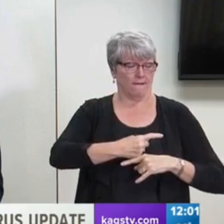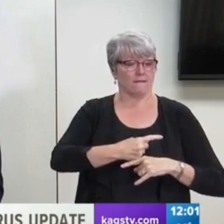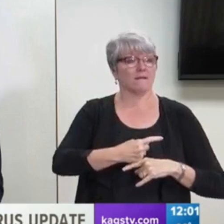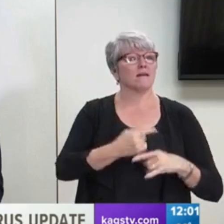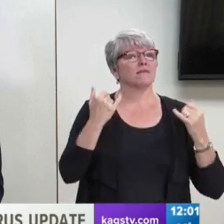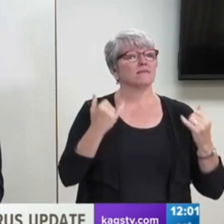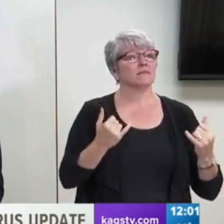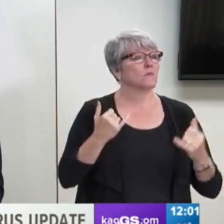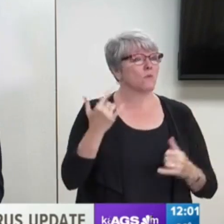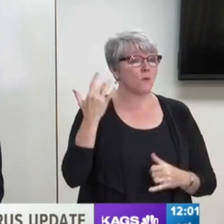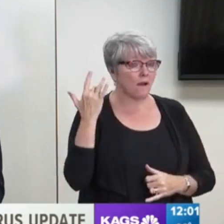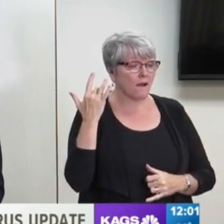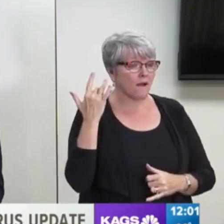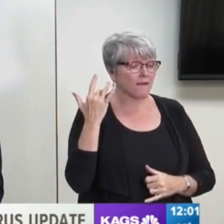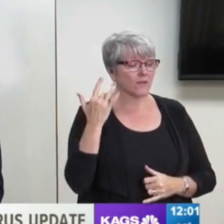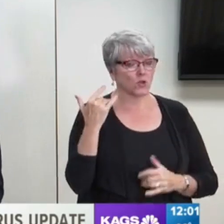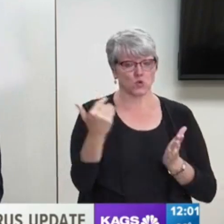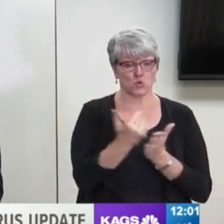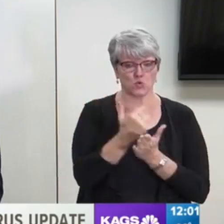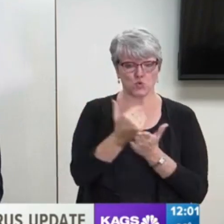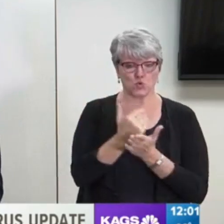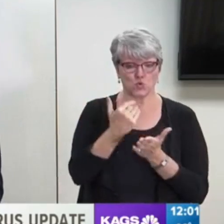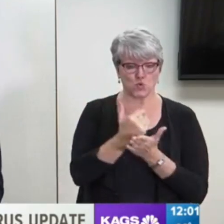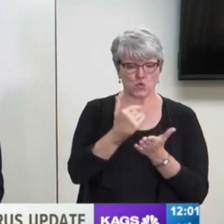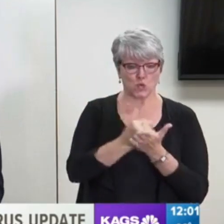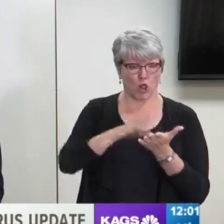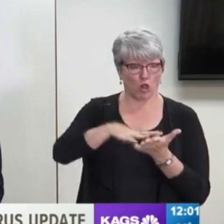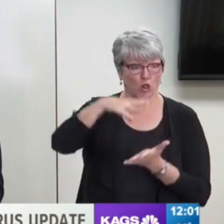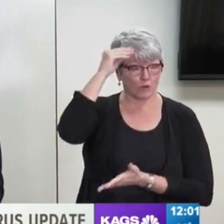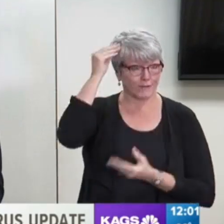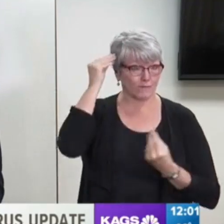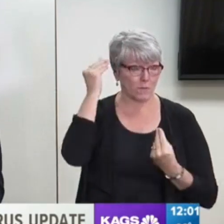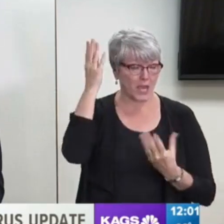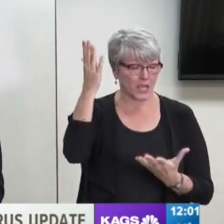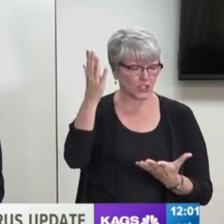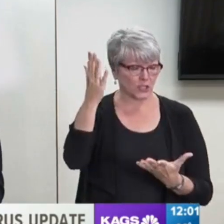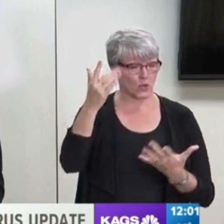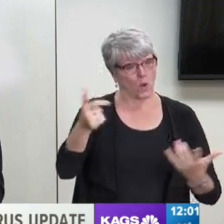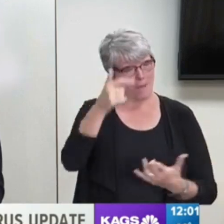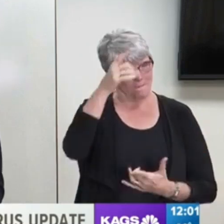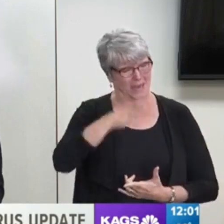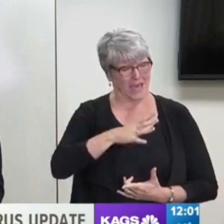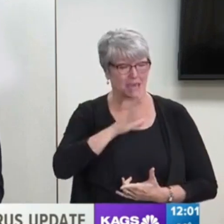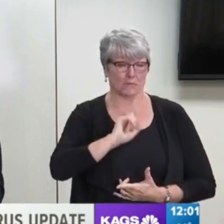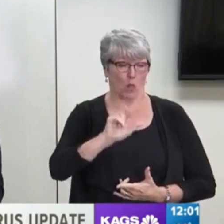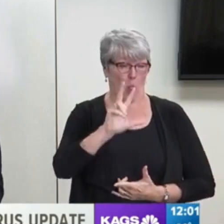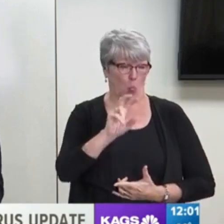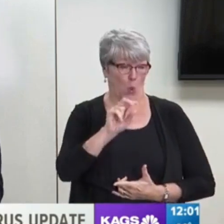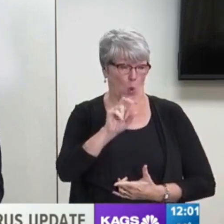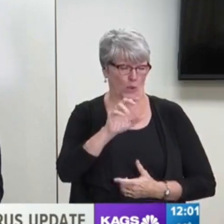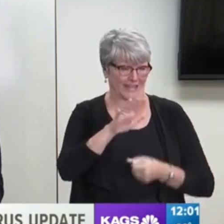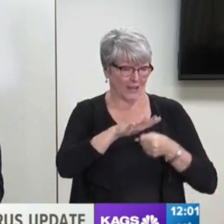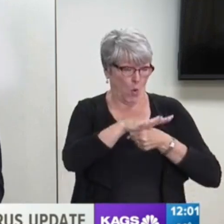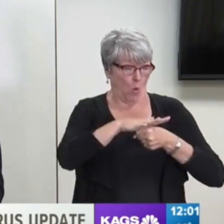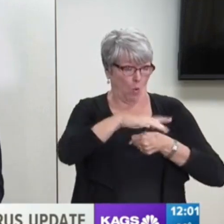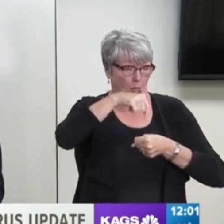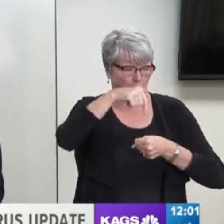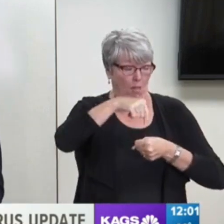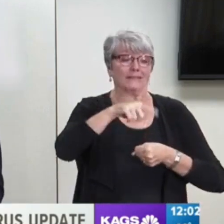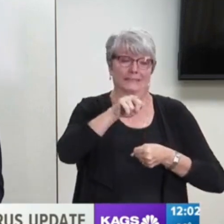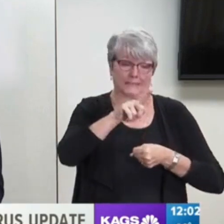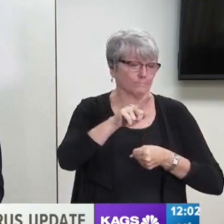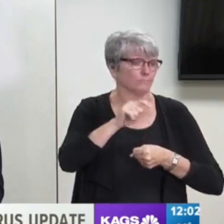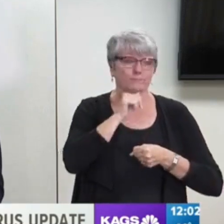This is in light of newly discovered information. A local gentleman in his 30s without travel history has